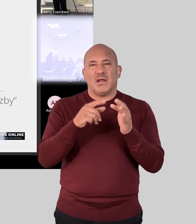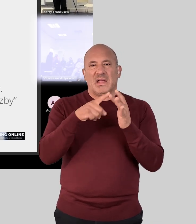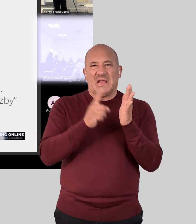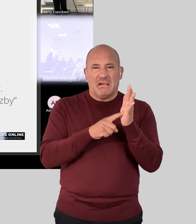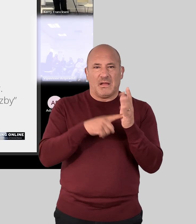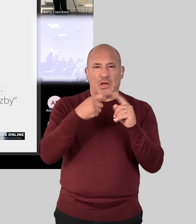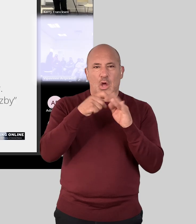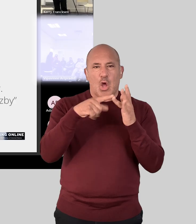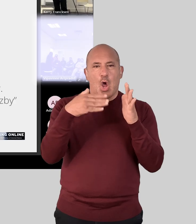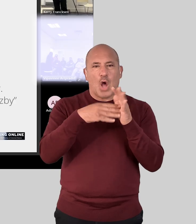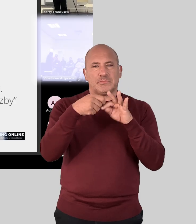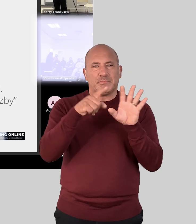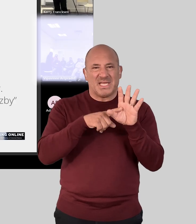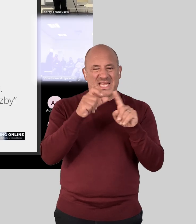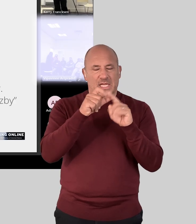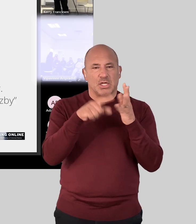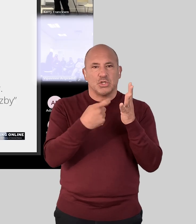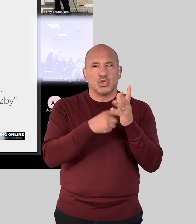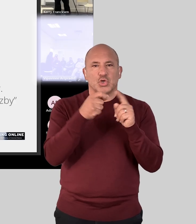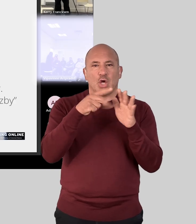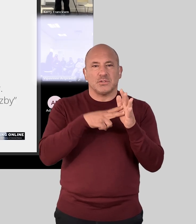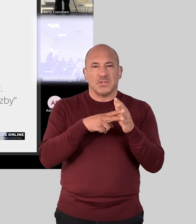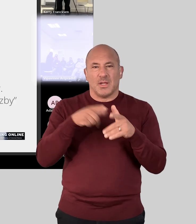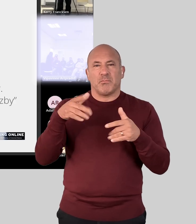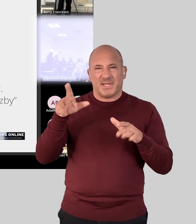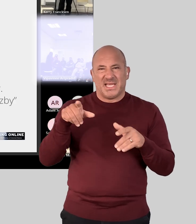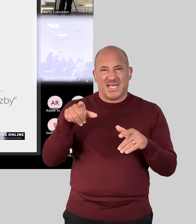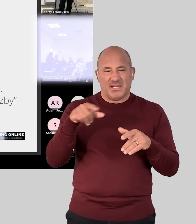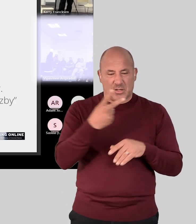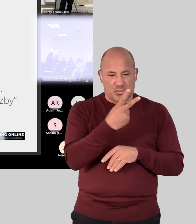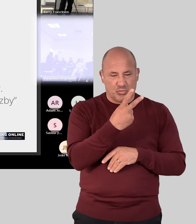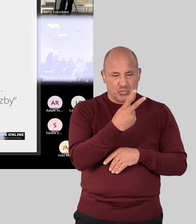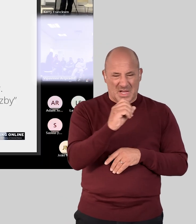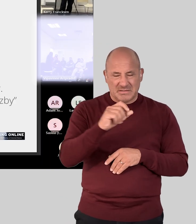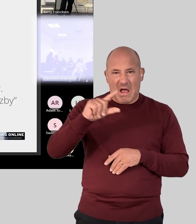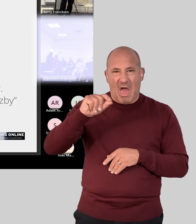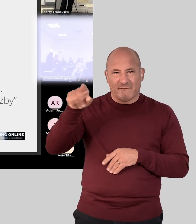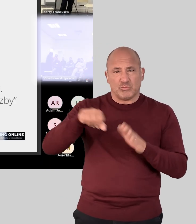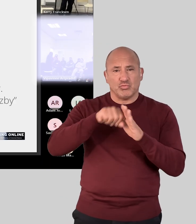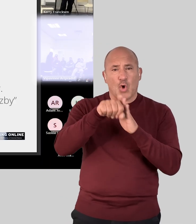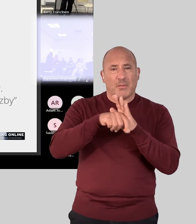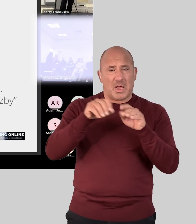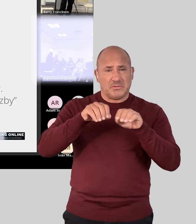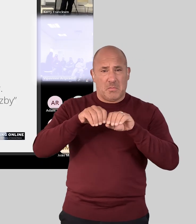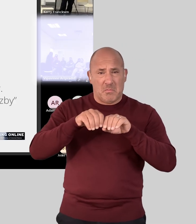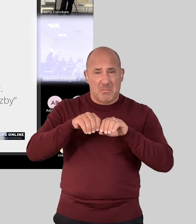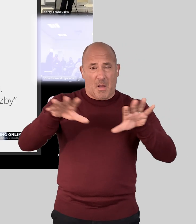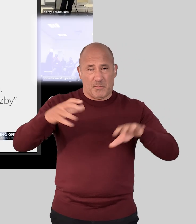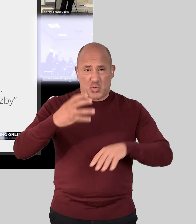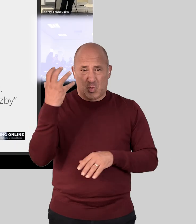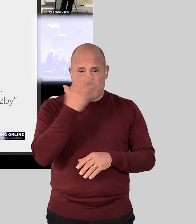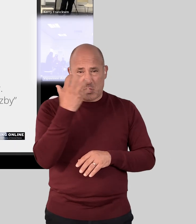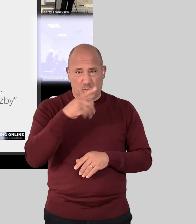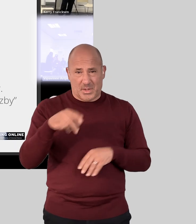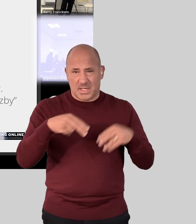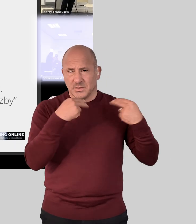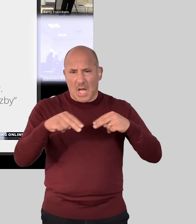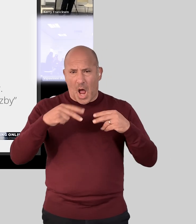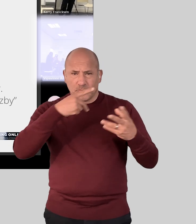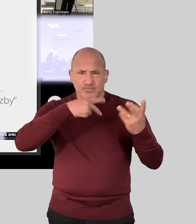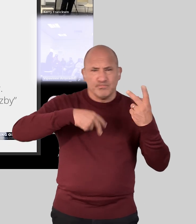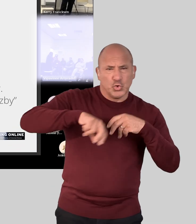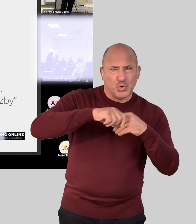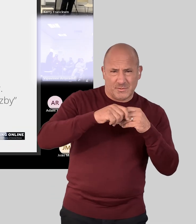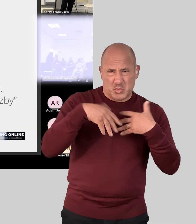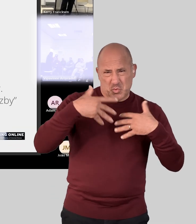clip, it's a bit of a documentary by somebody called Monsell Il-Cosby Durden. He